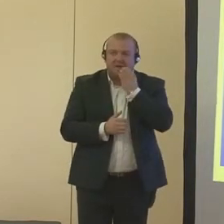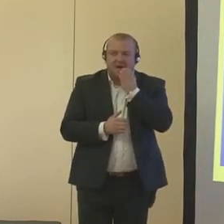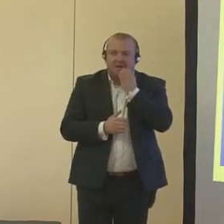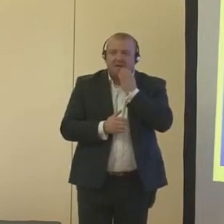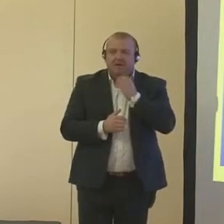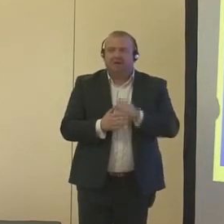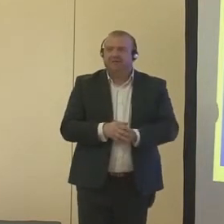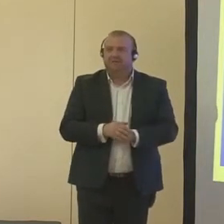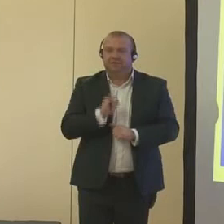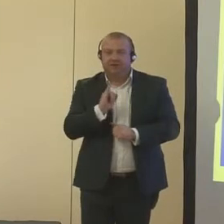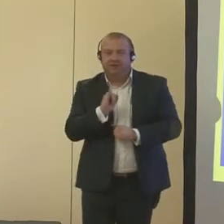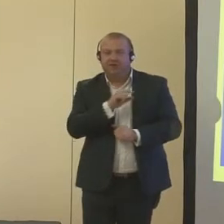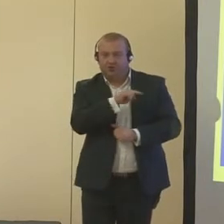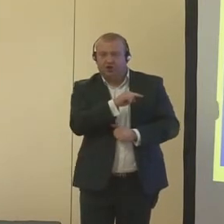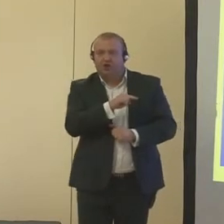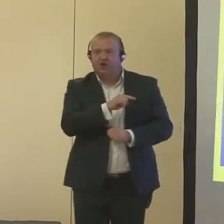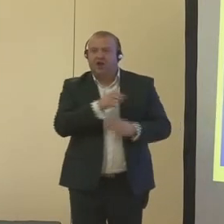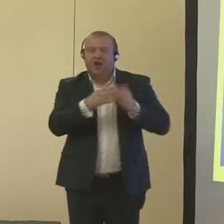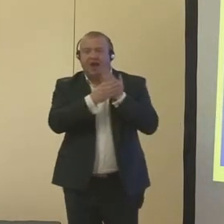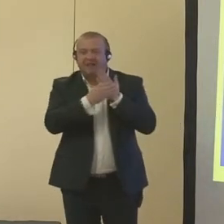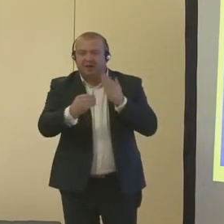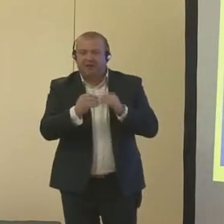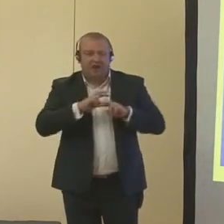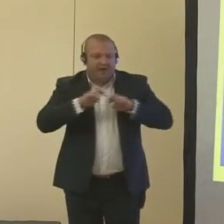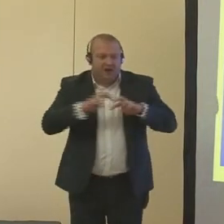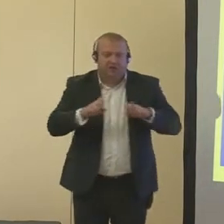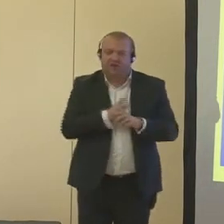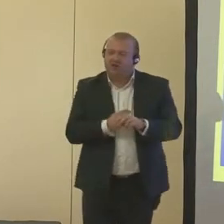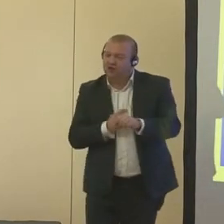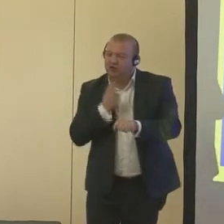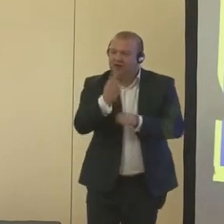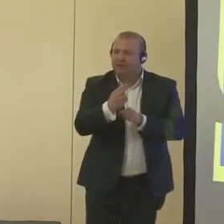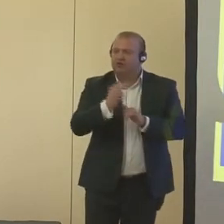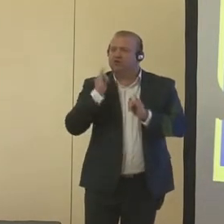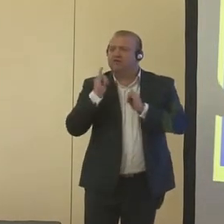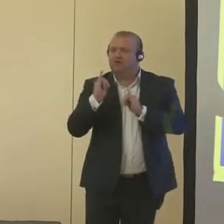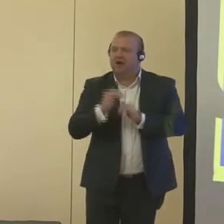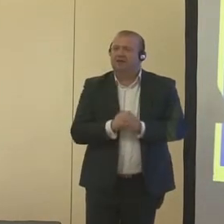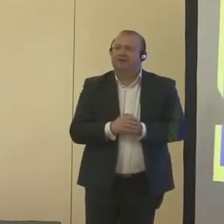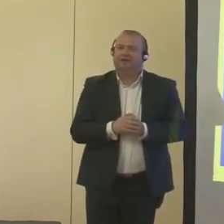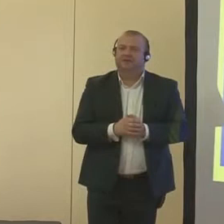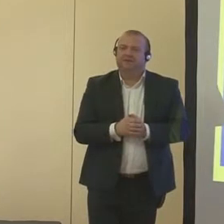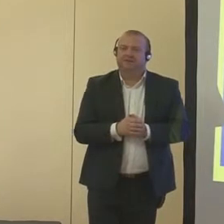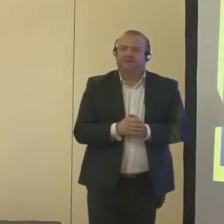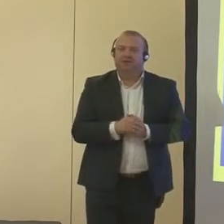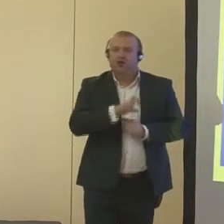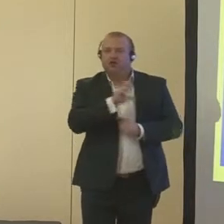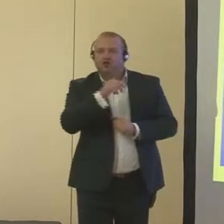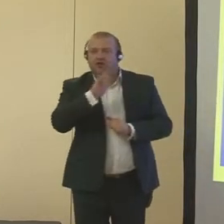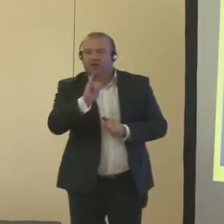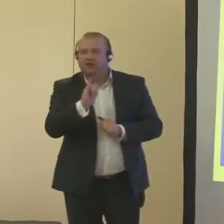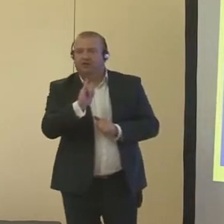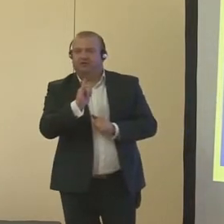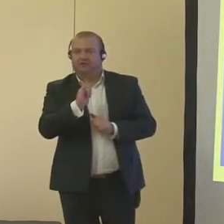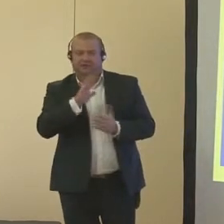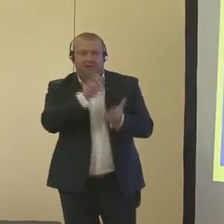the accessibility of information. So we've spoken a bit today about ICT, about hardware and software, but